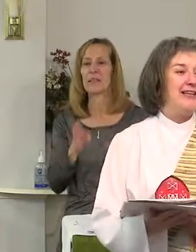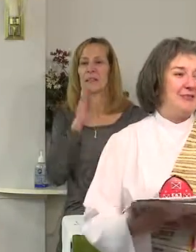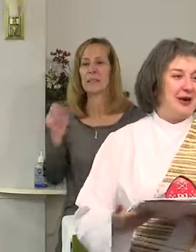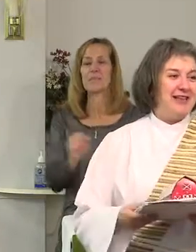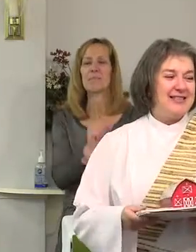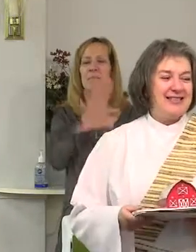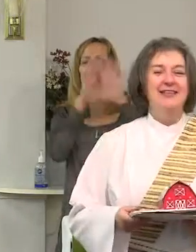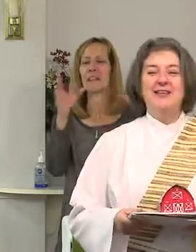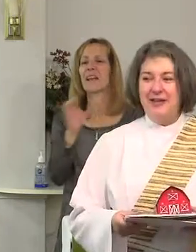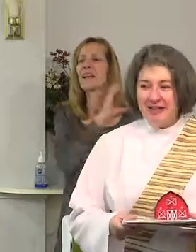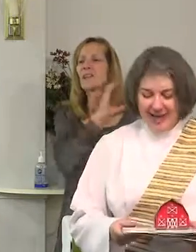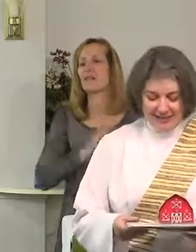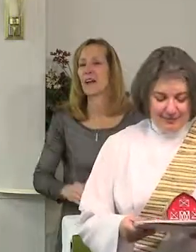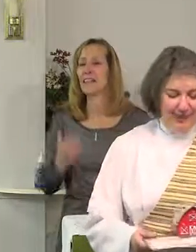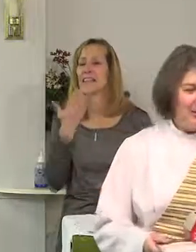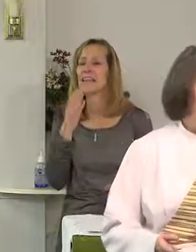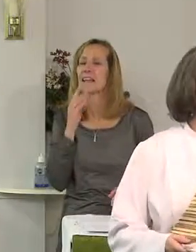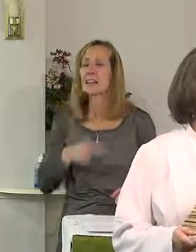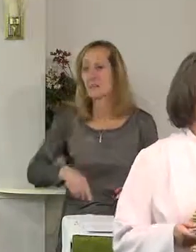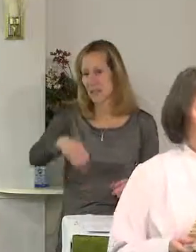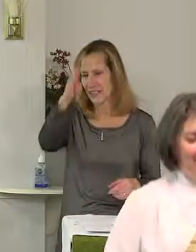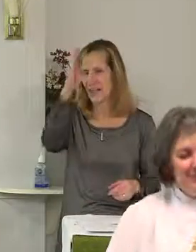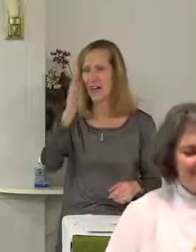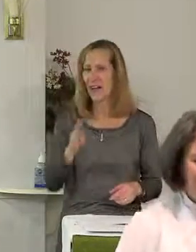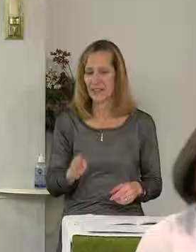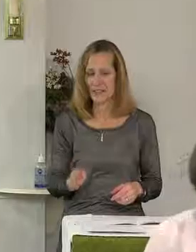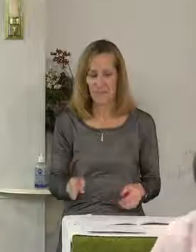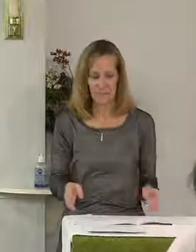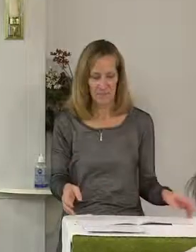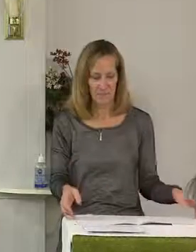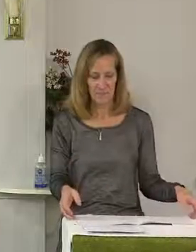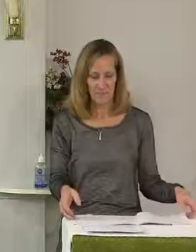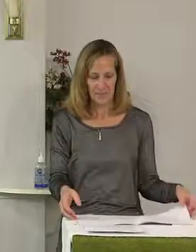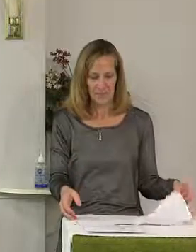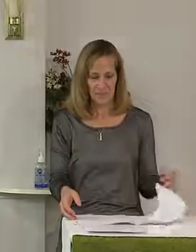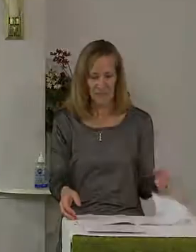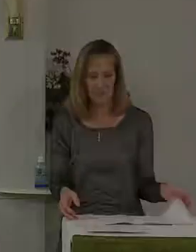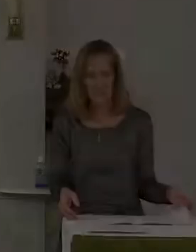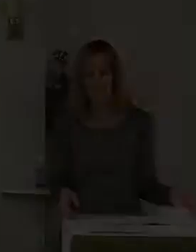in peace and be the light of Christ. Thanks be to God.